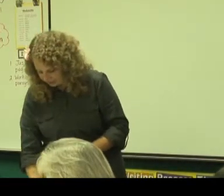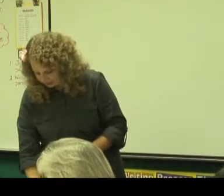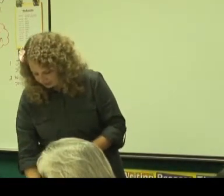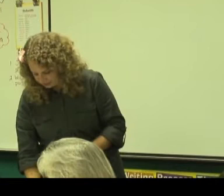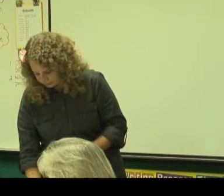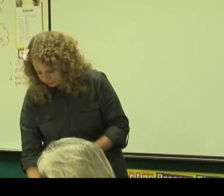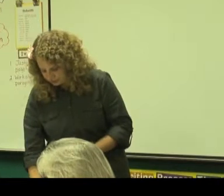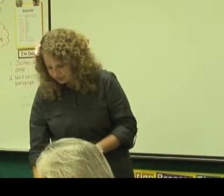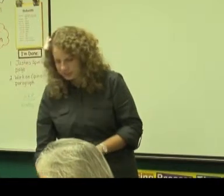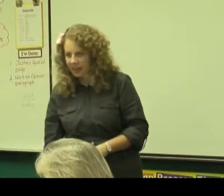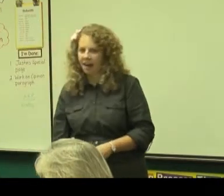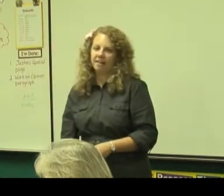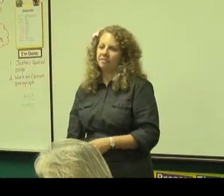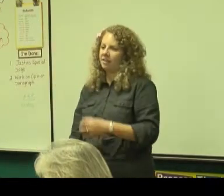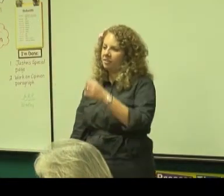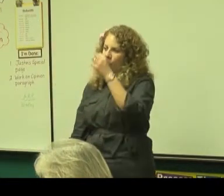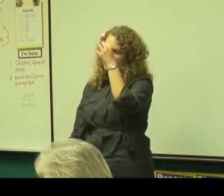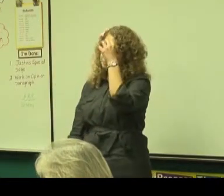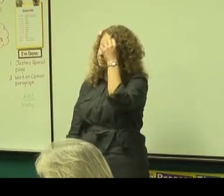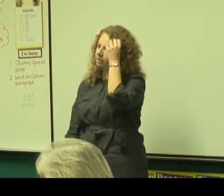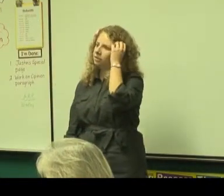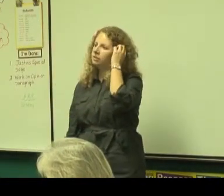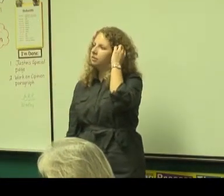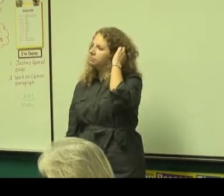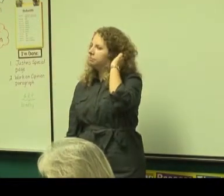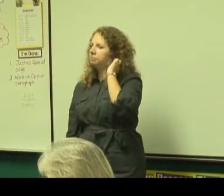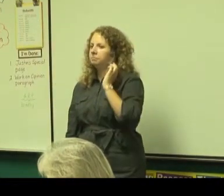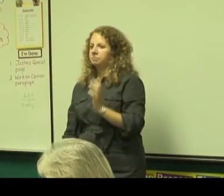Okay, number 6, have what?